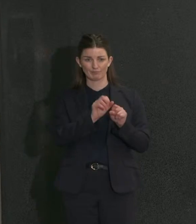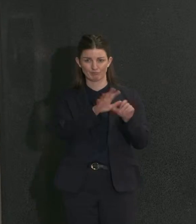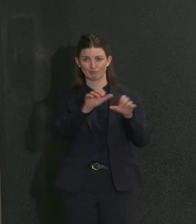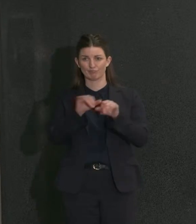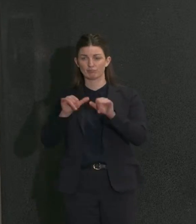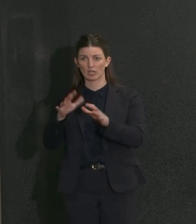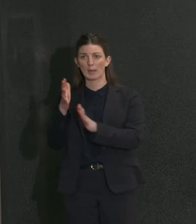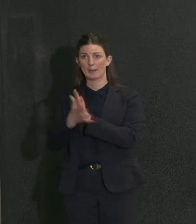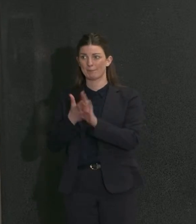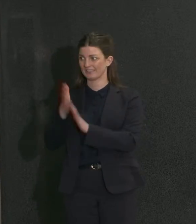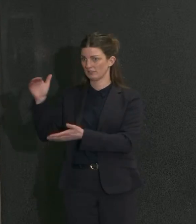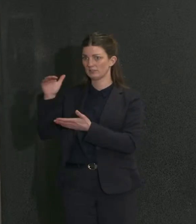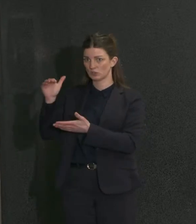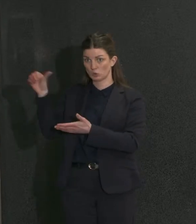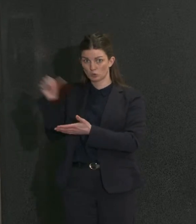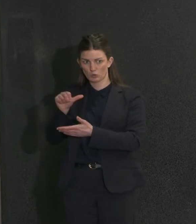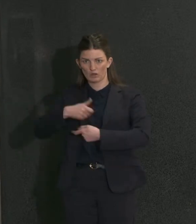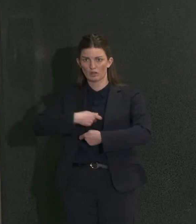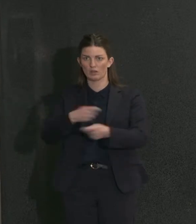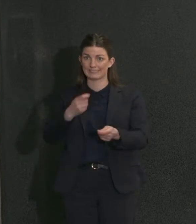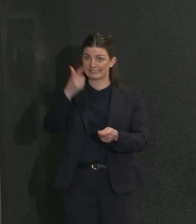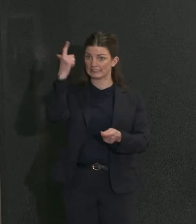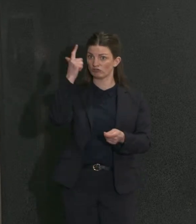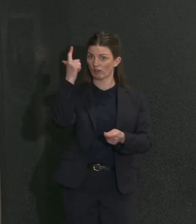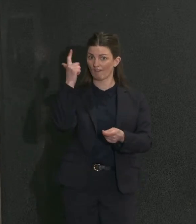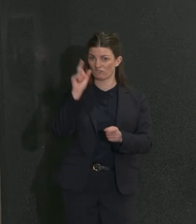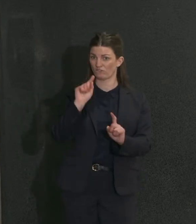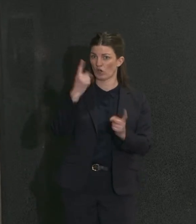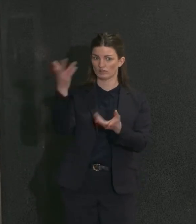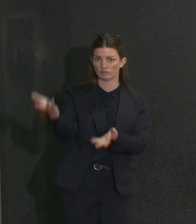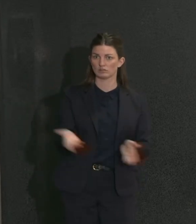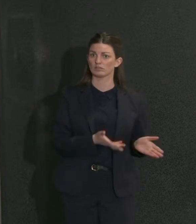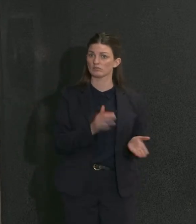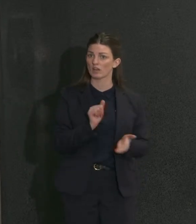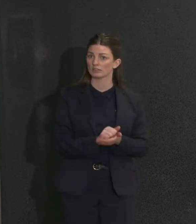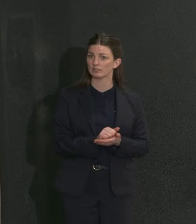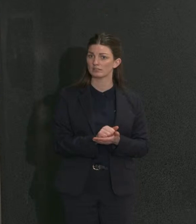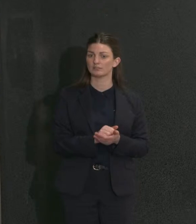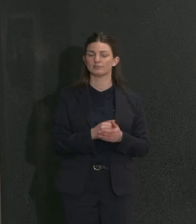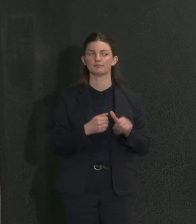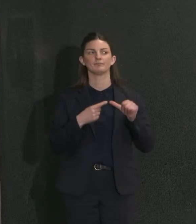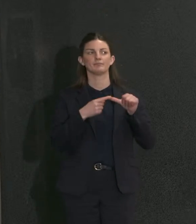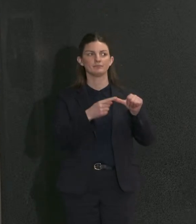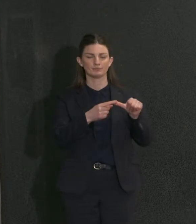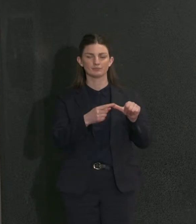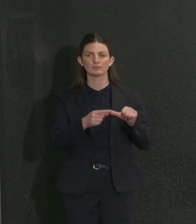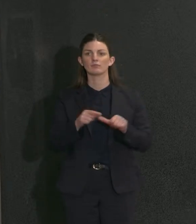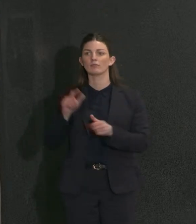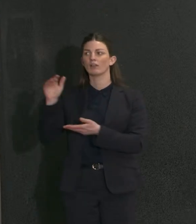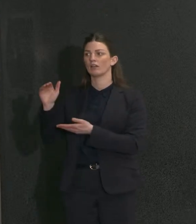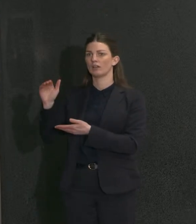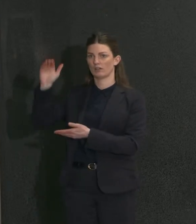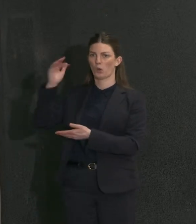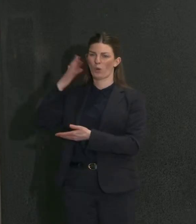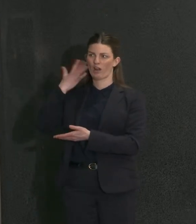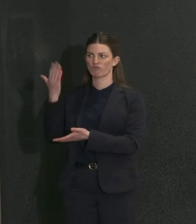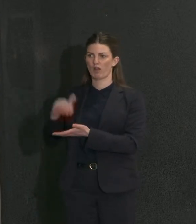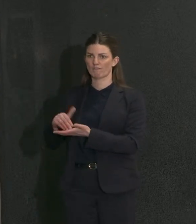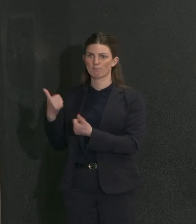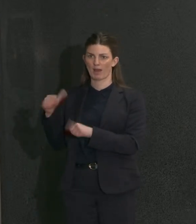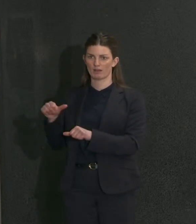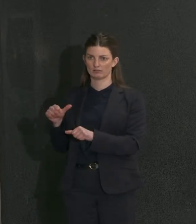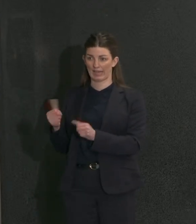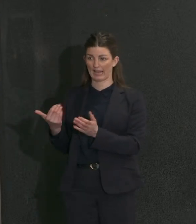about where those extra doses will go, and I'm not inviting you to assume that they're going to go to teachers. It's only